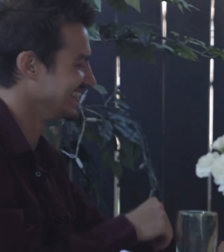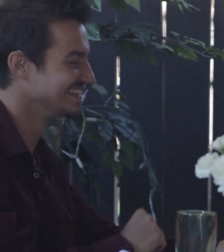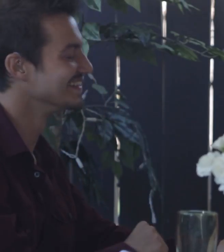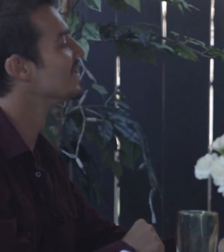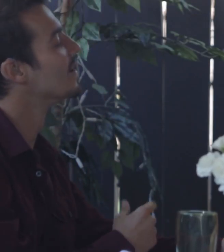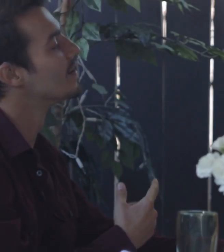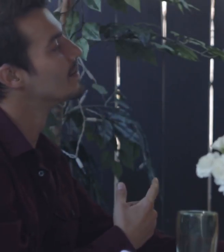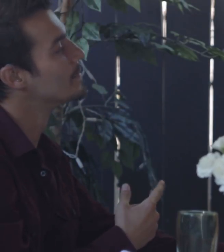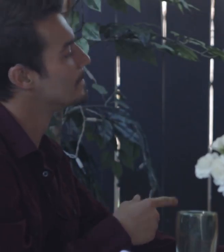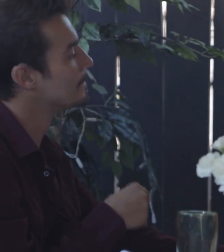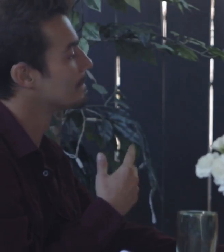I'm trying.